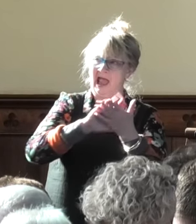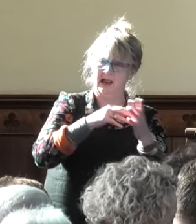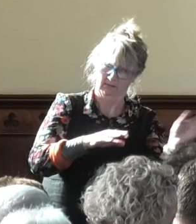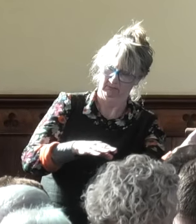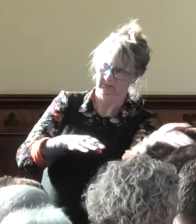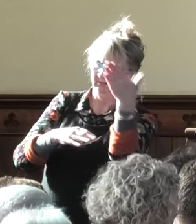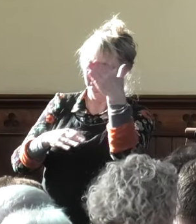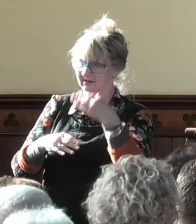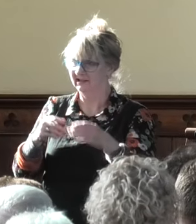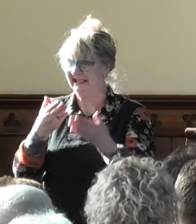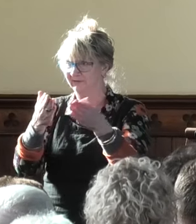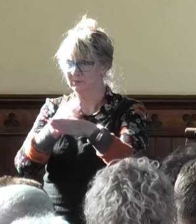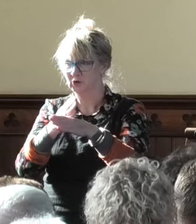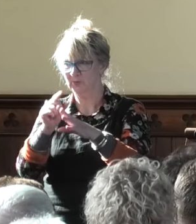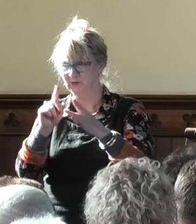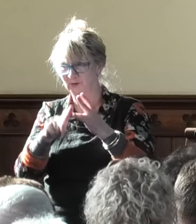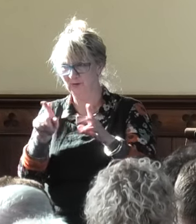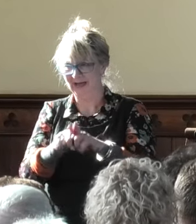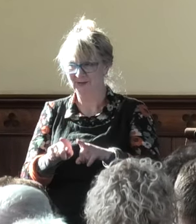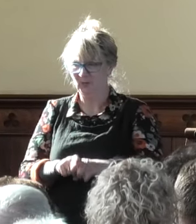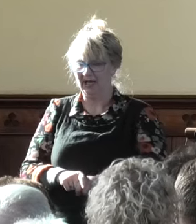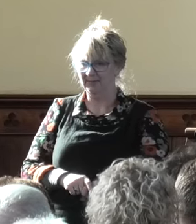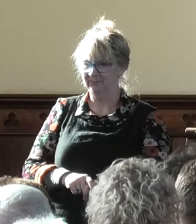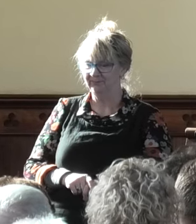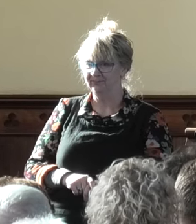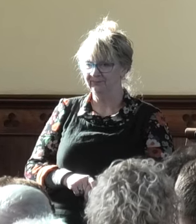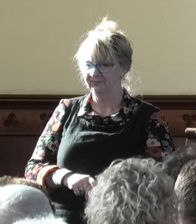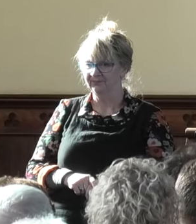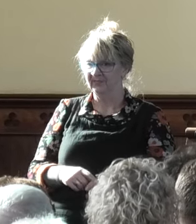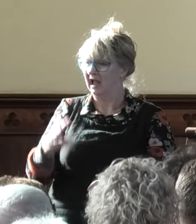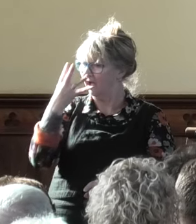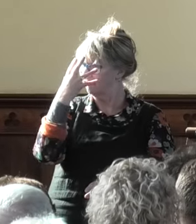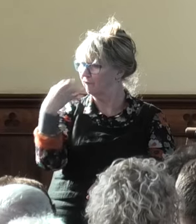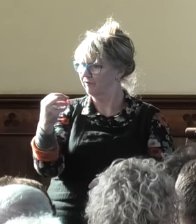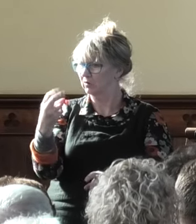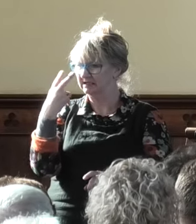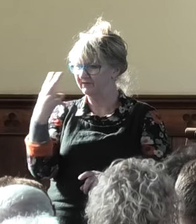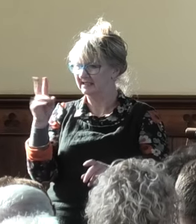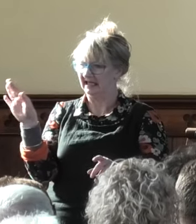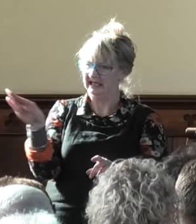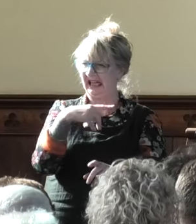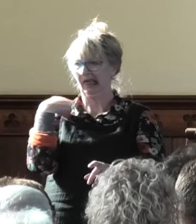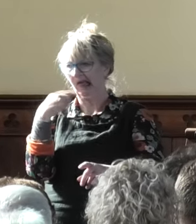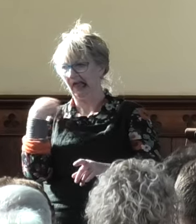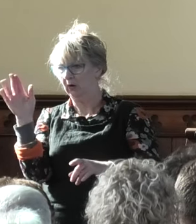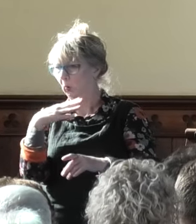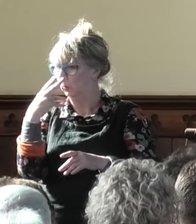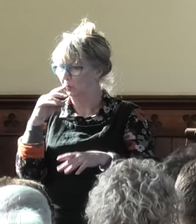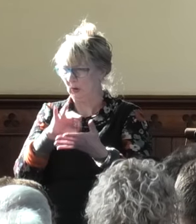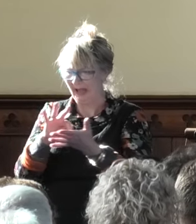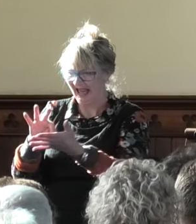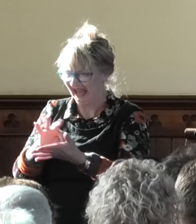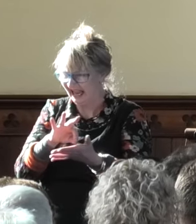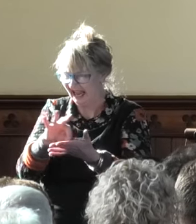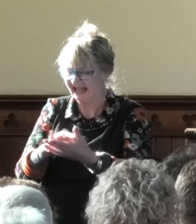morning, Gwen woke to find all her hens dead as a fox had visited overnight. She was devastated. Rin was there to comfort